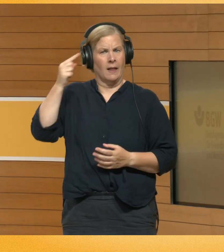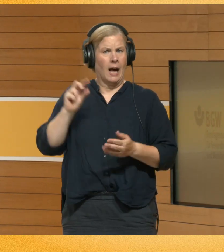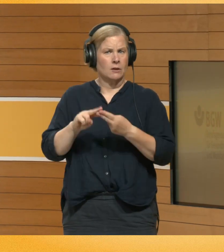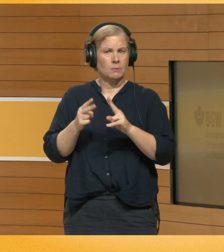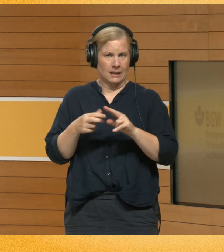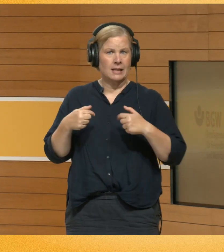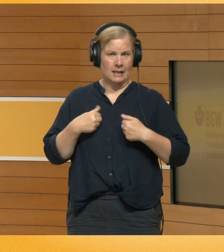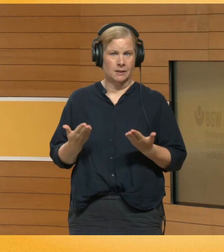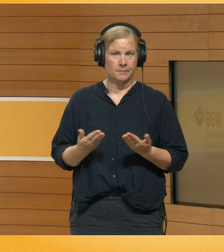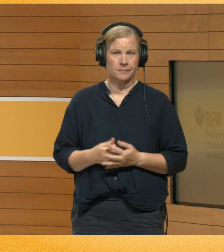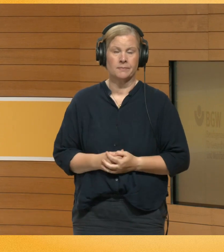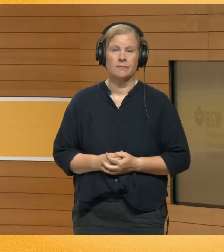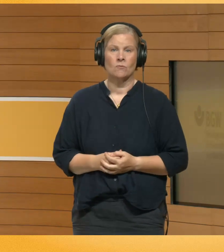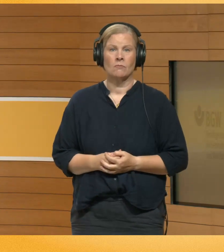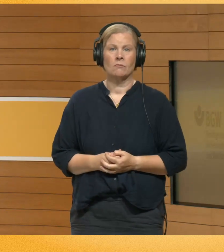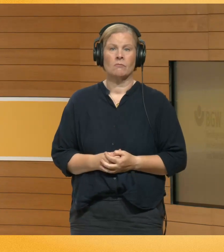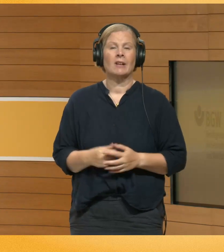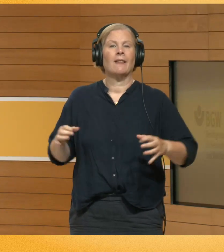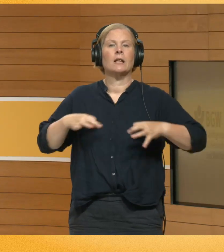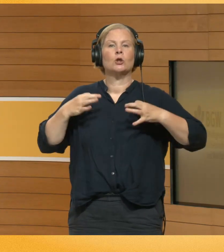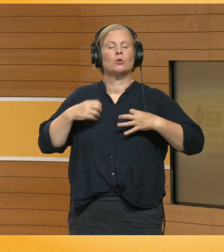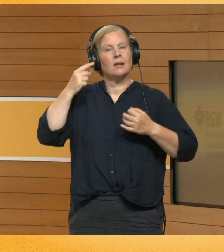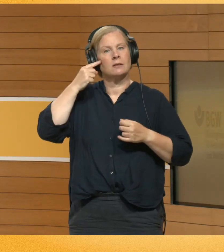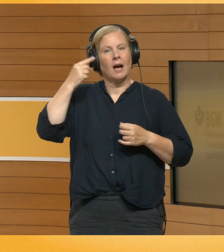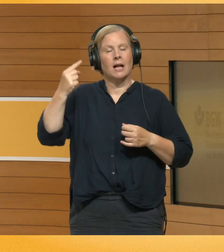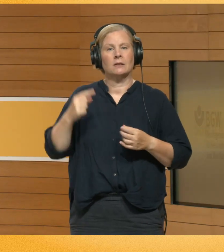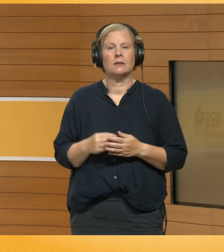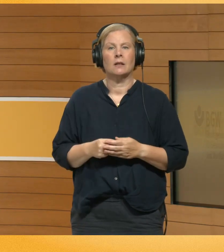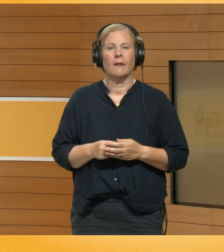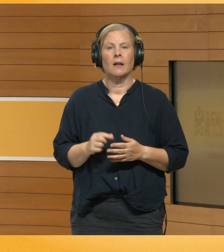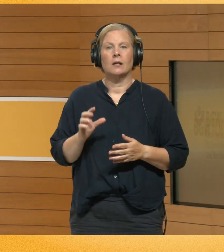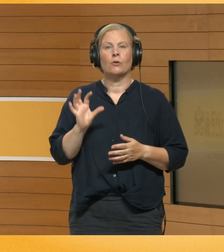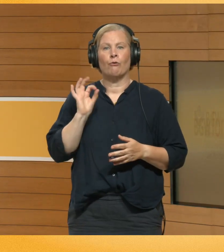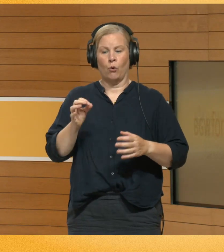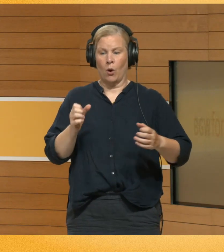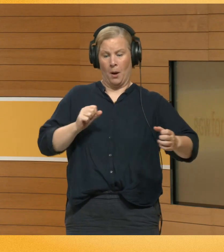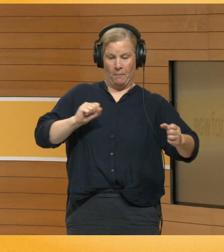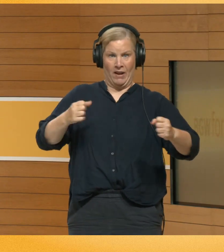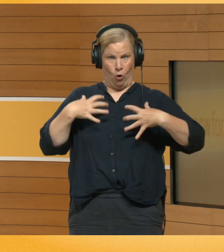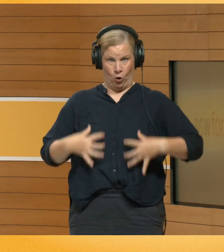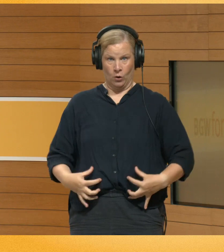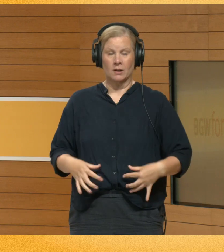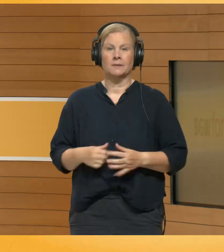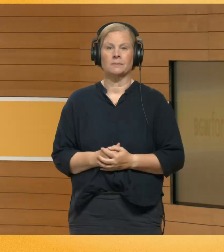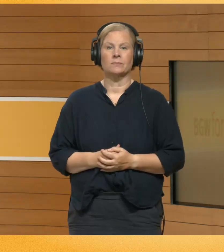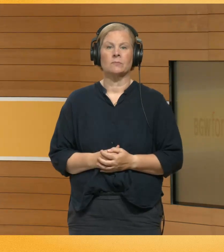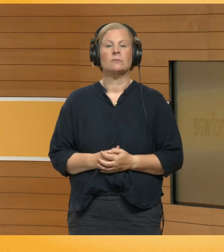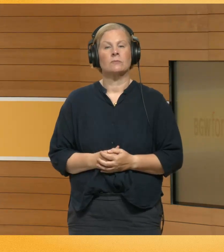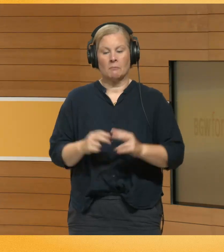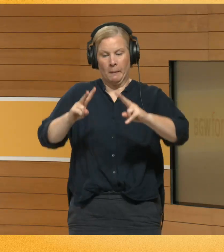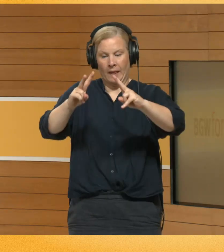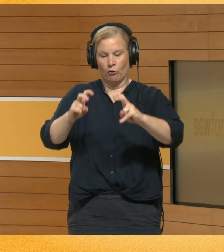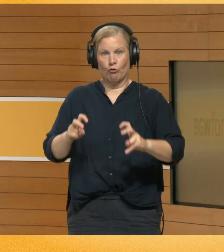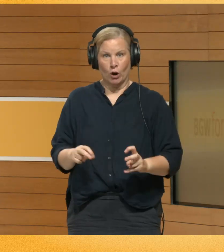which stages the research agenda for the next decade, it was